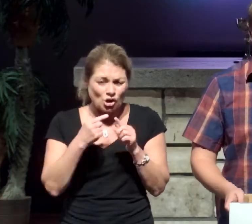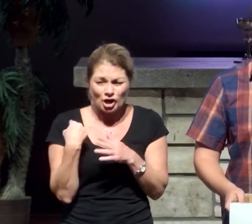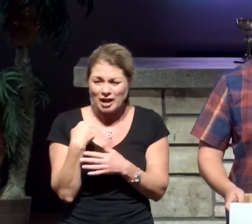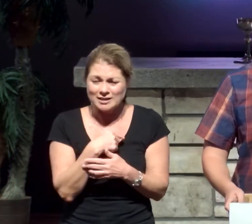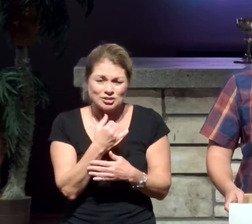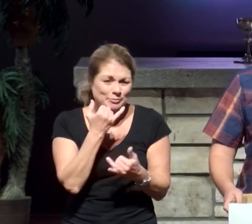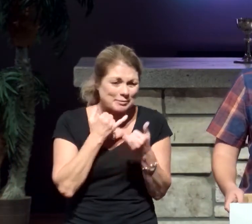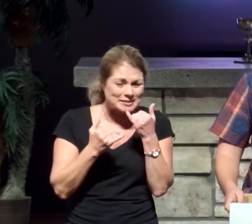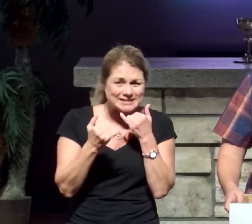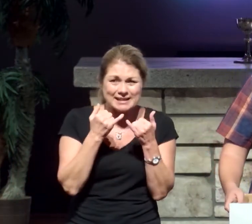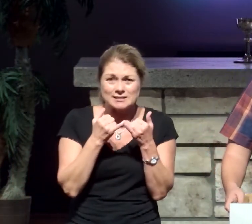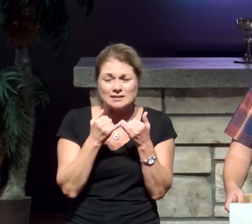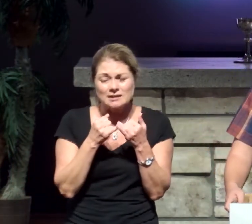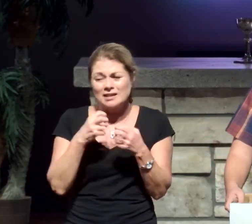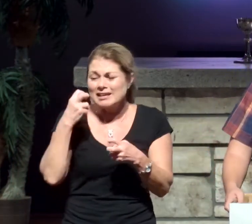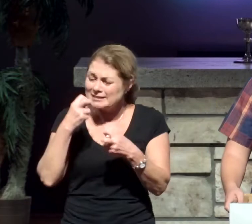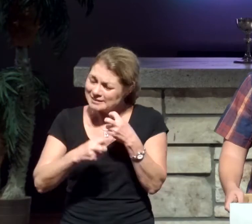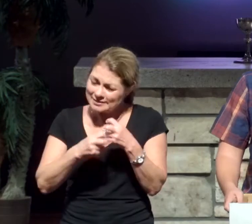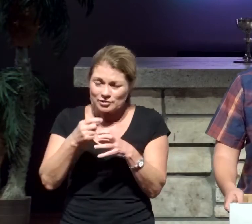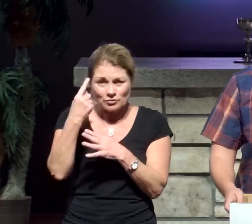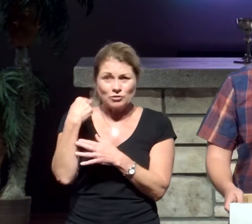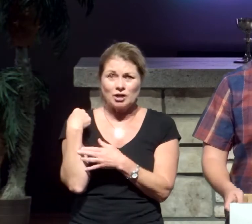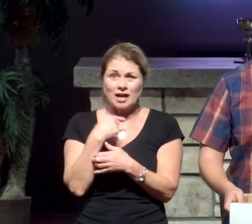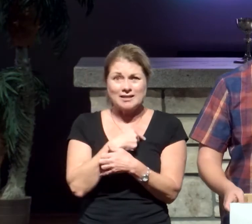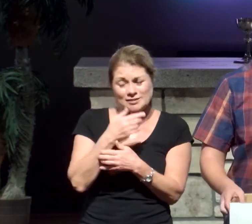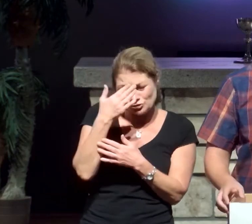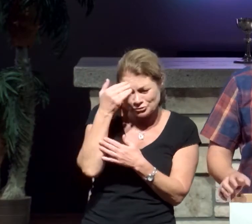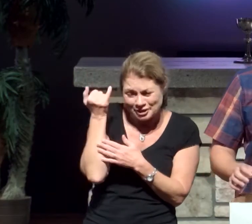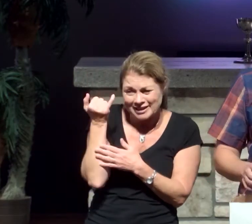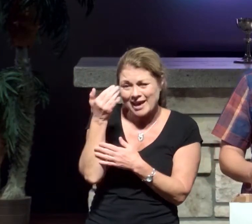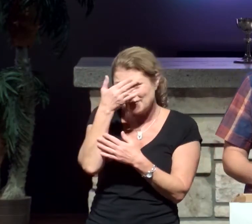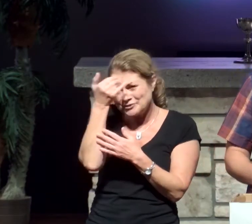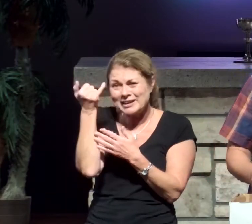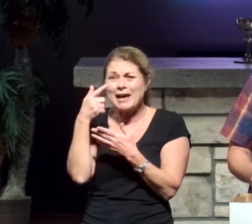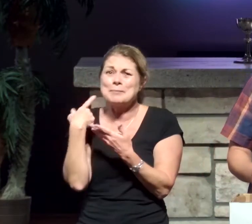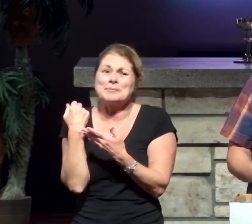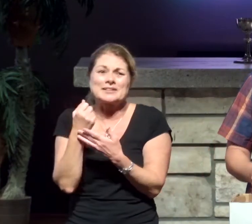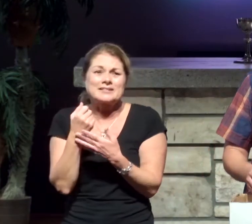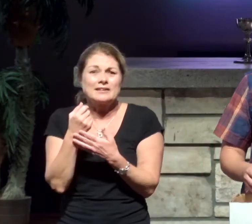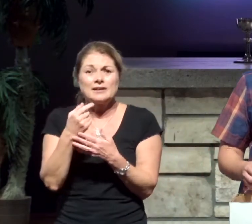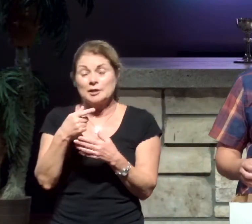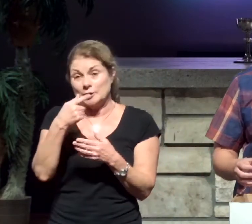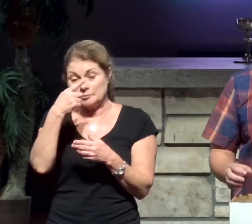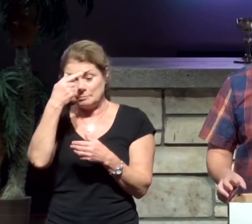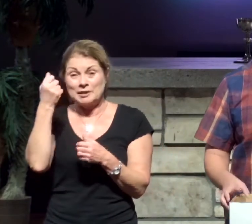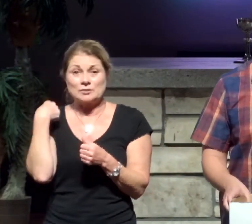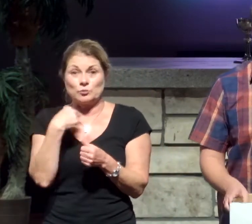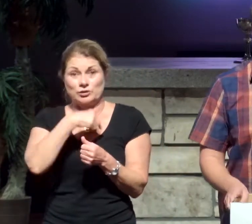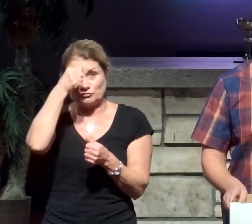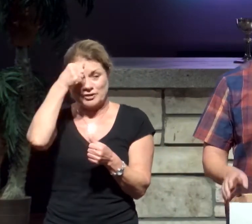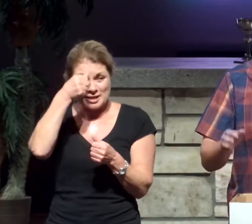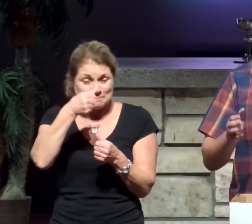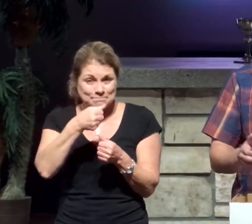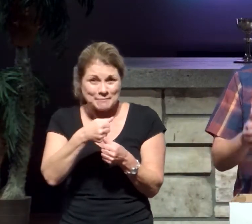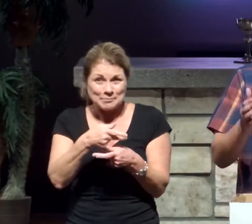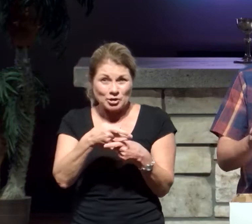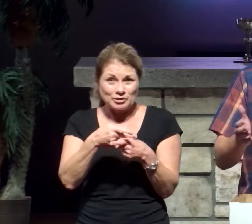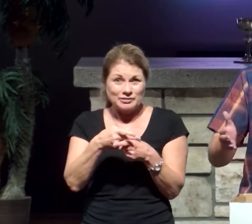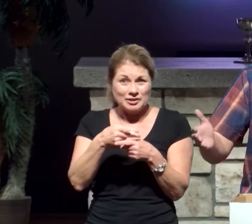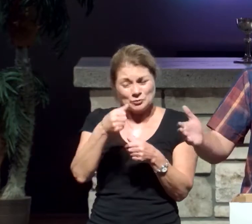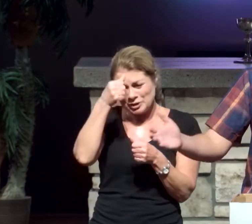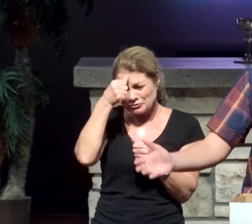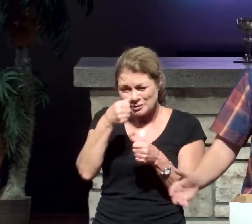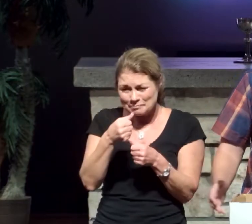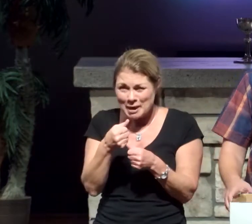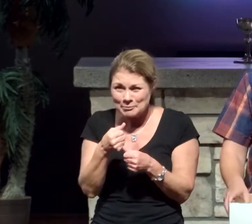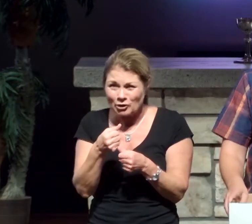mistakes, and it's really hard for us to forget those things because it's like we store them up in our brain. We keep a record of their wrongs, and yet you